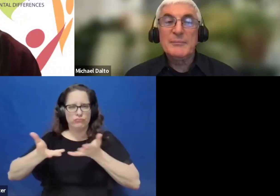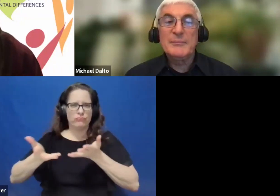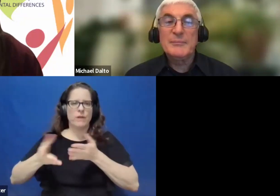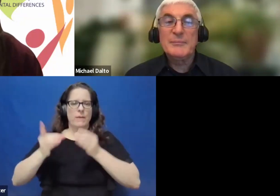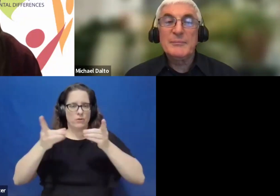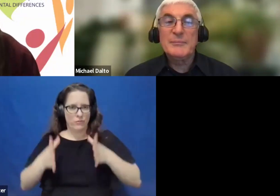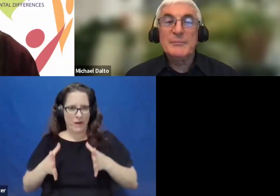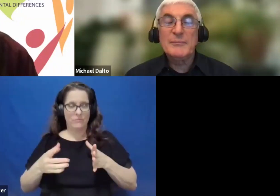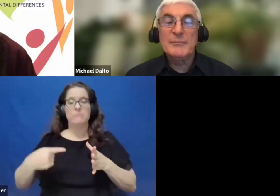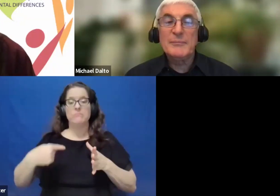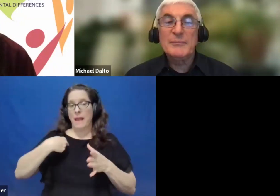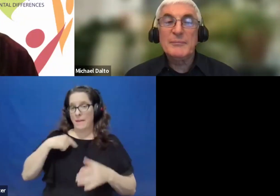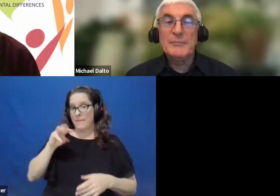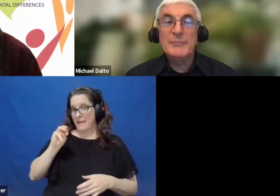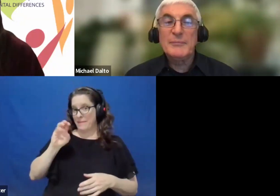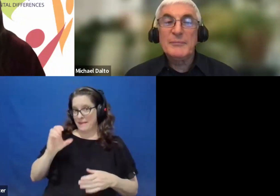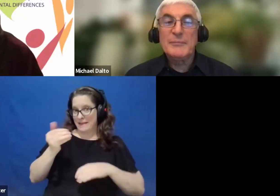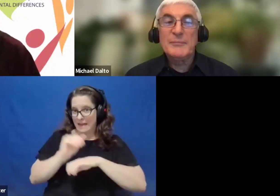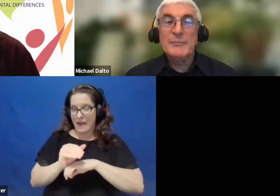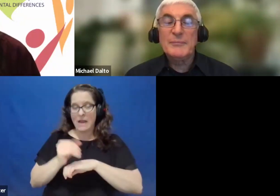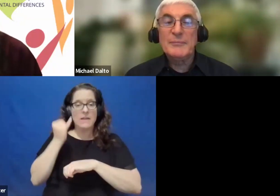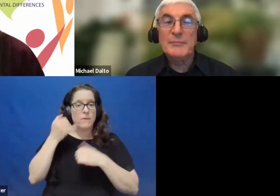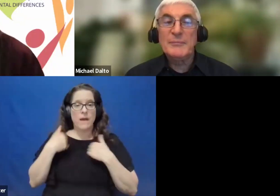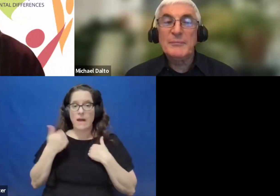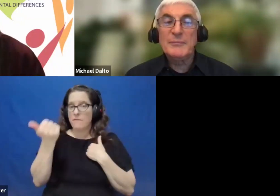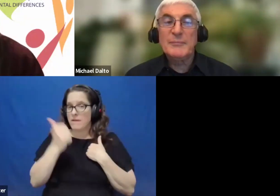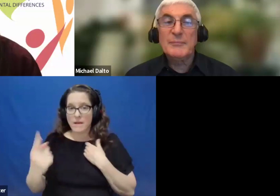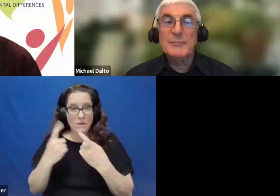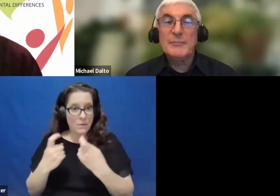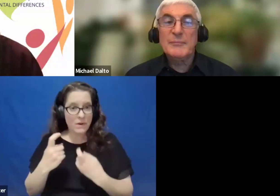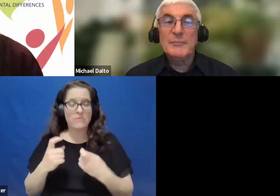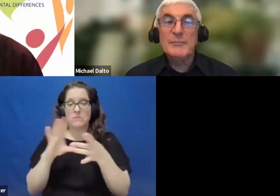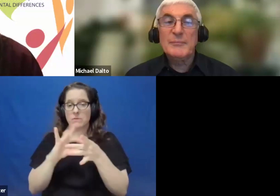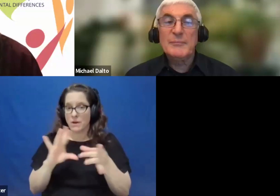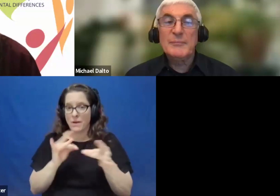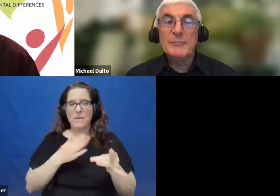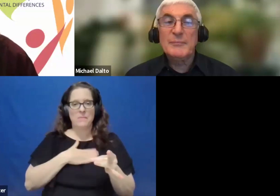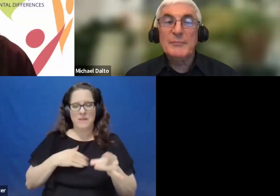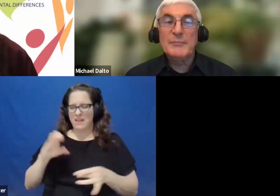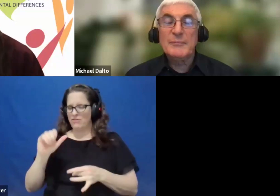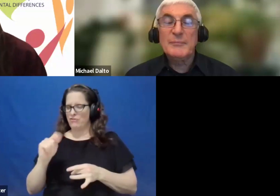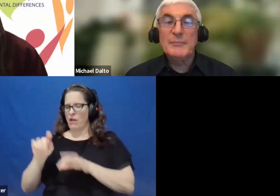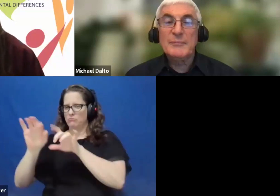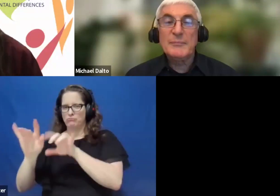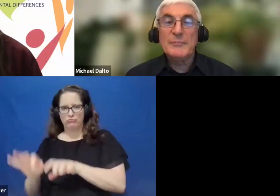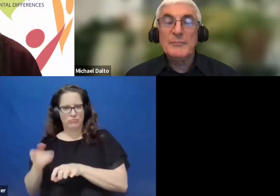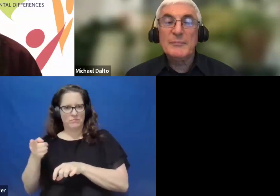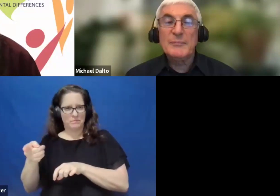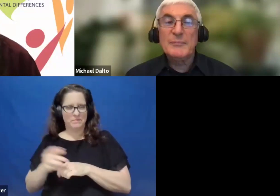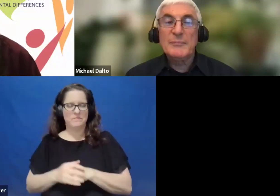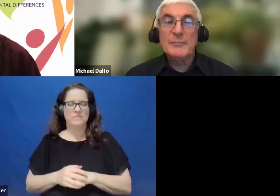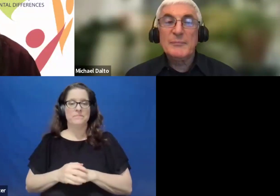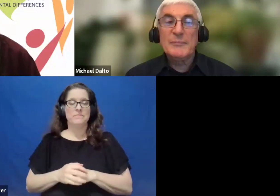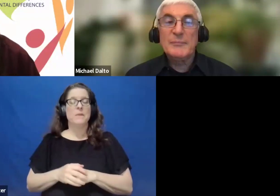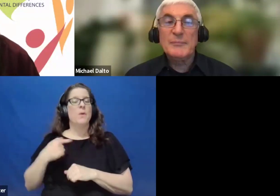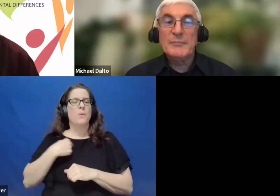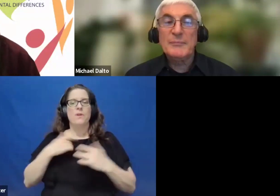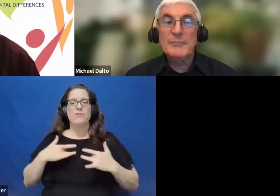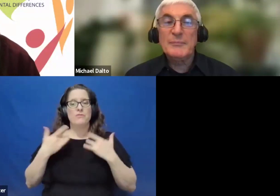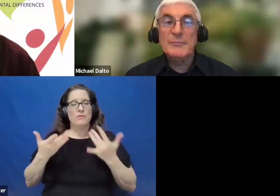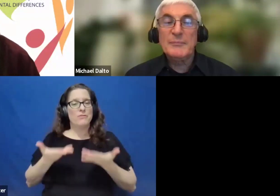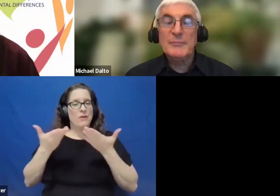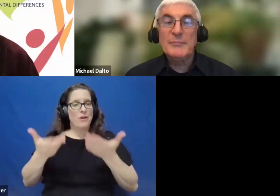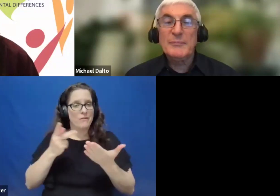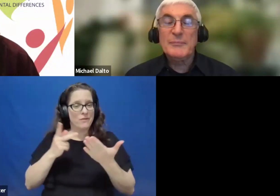any questions or comments in the chat box below. We are delighted to offer this presentation with American Sign